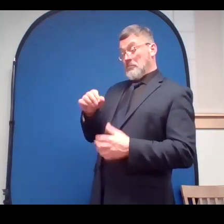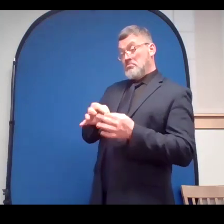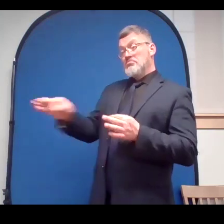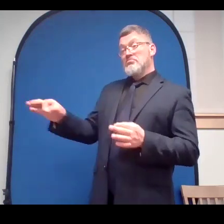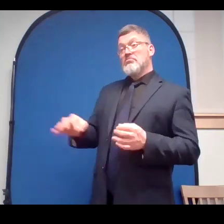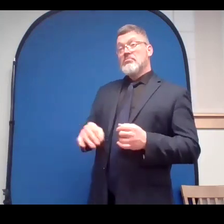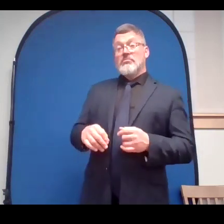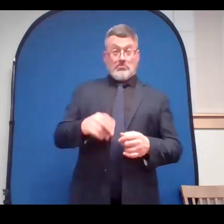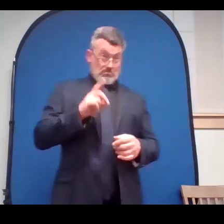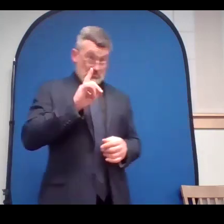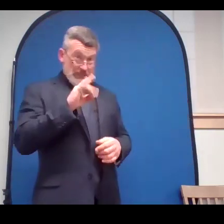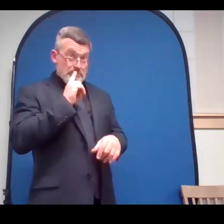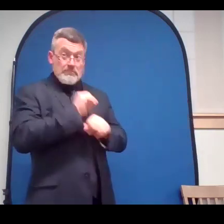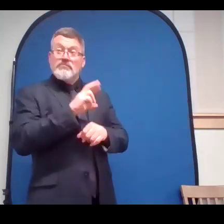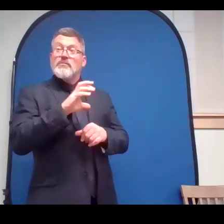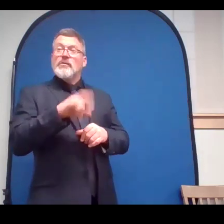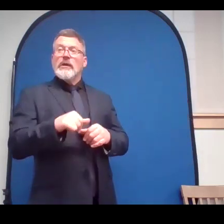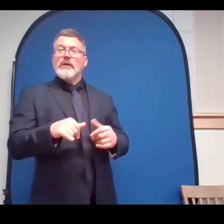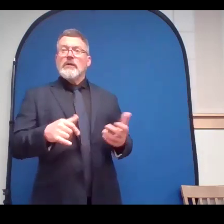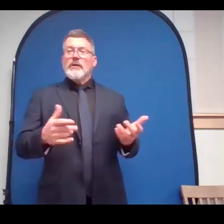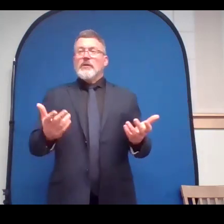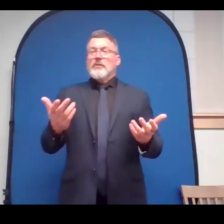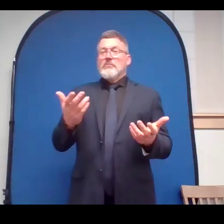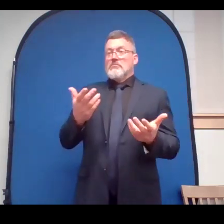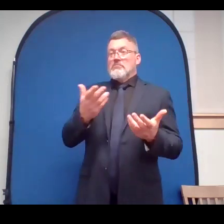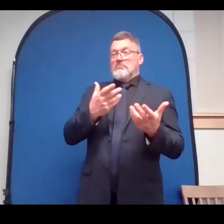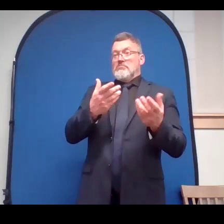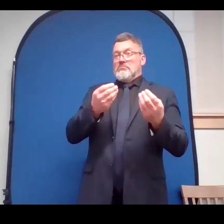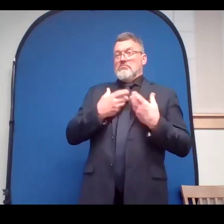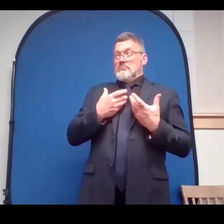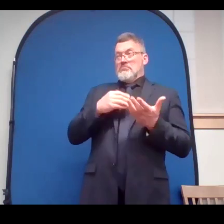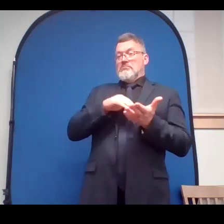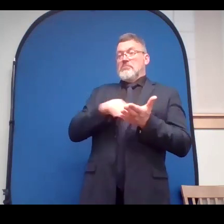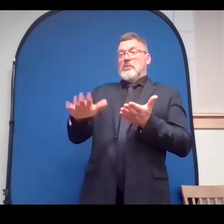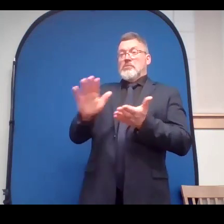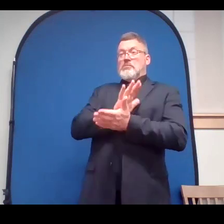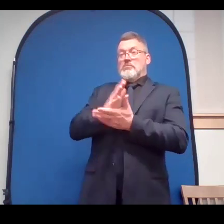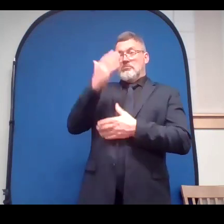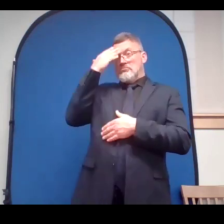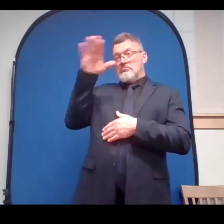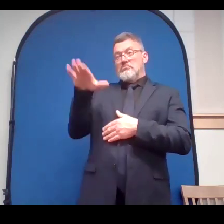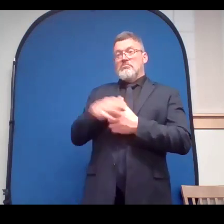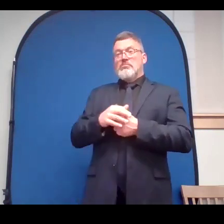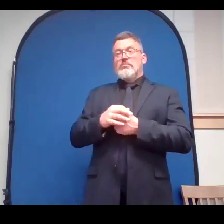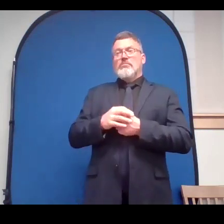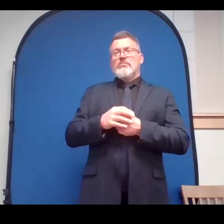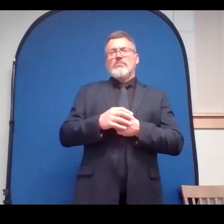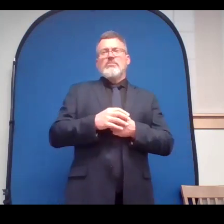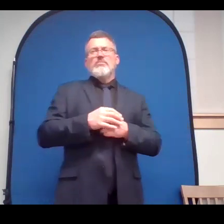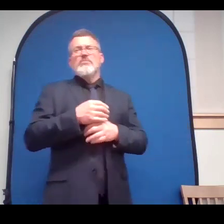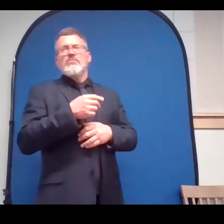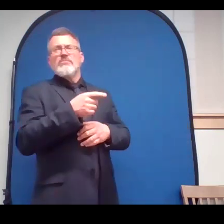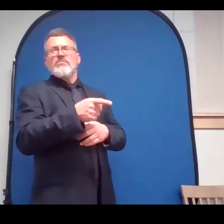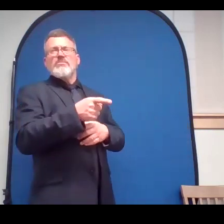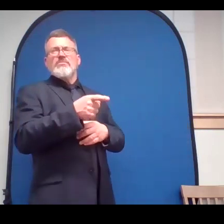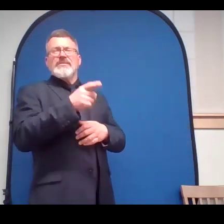I was not provided in his discharge as far as when his follow-up appointments were. Did you do anything to see whether he was